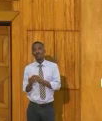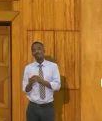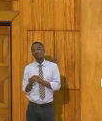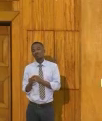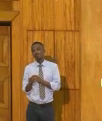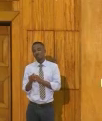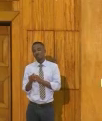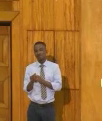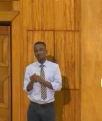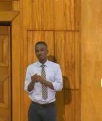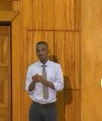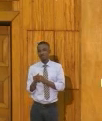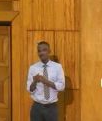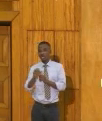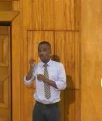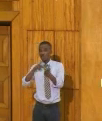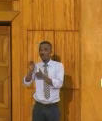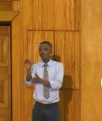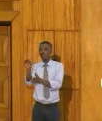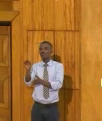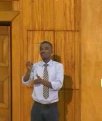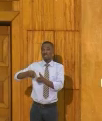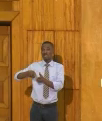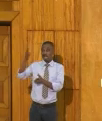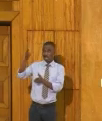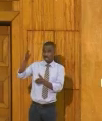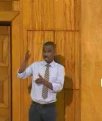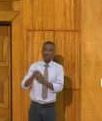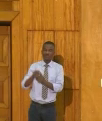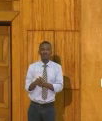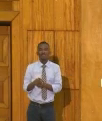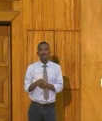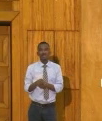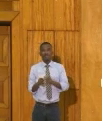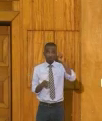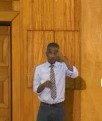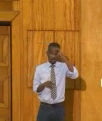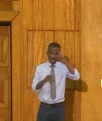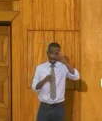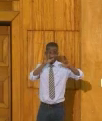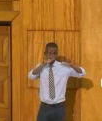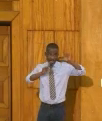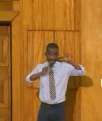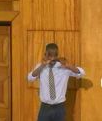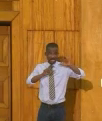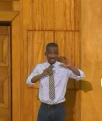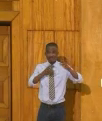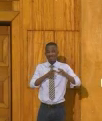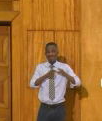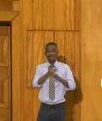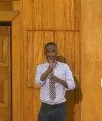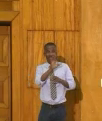8.03 US dollars. But for public laboratories, we discovered it was